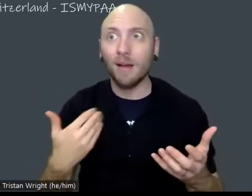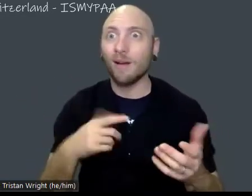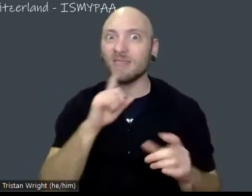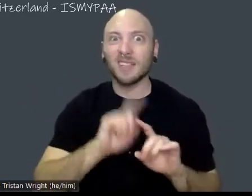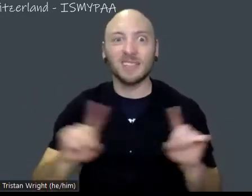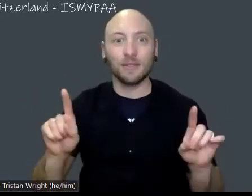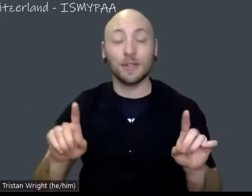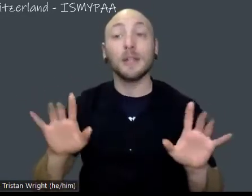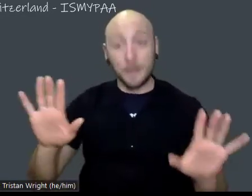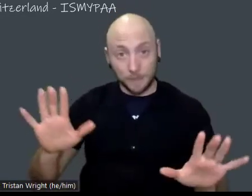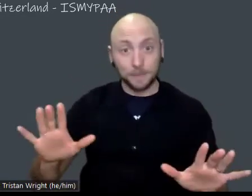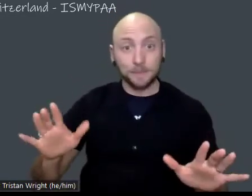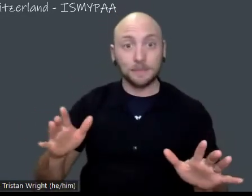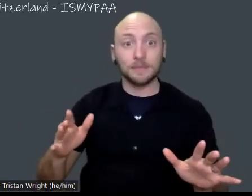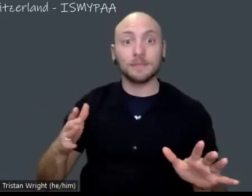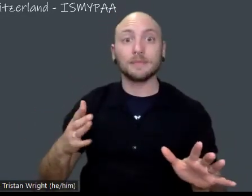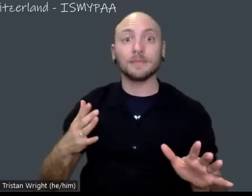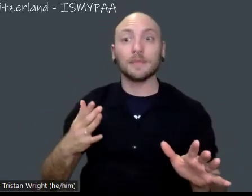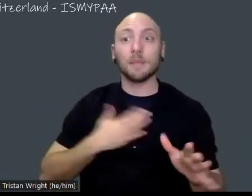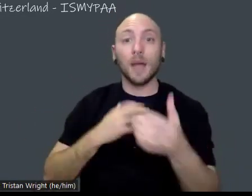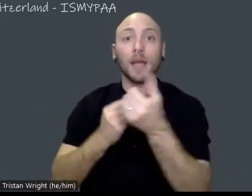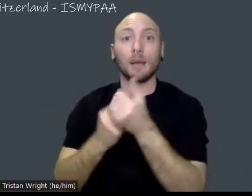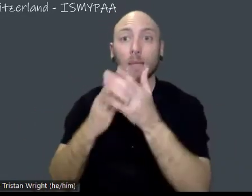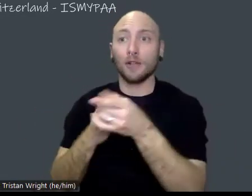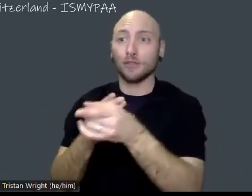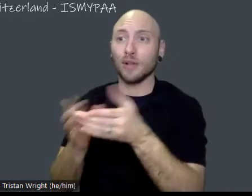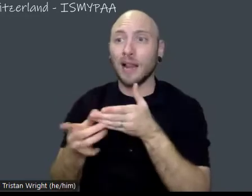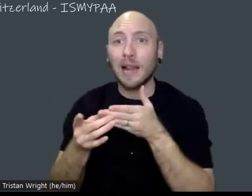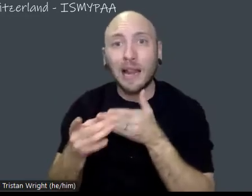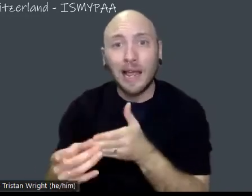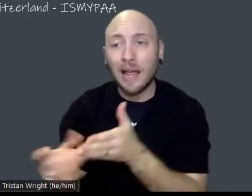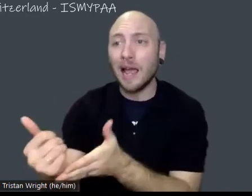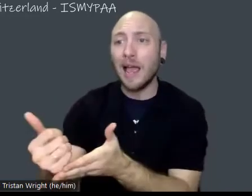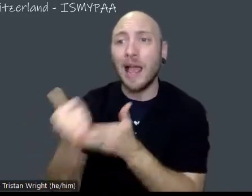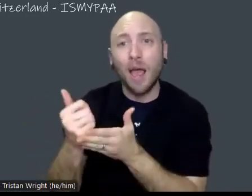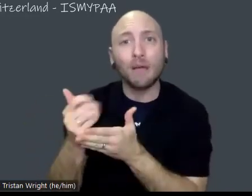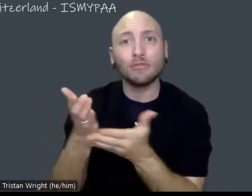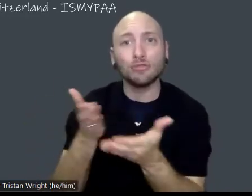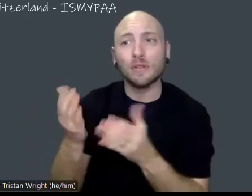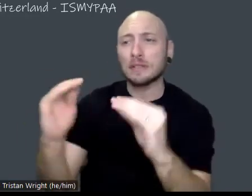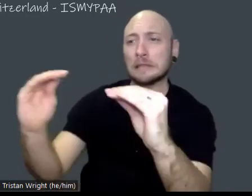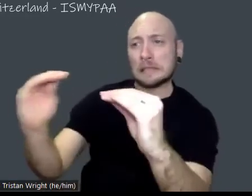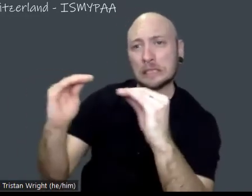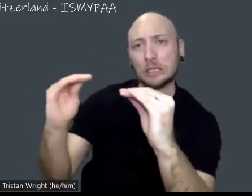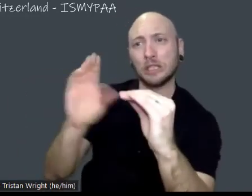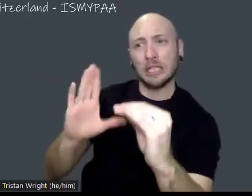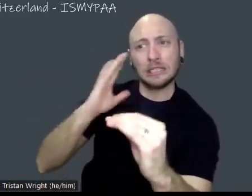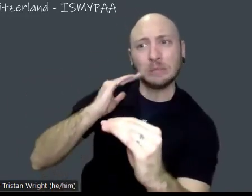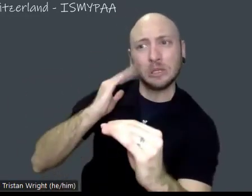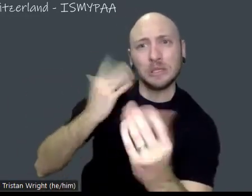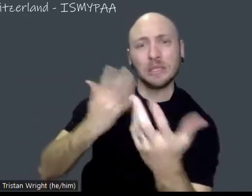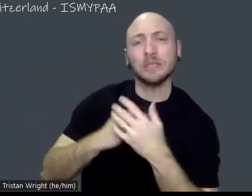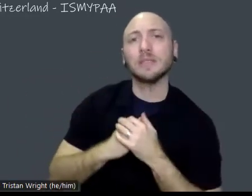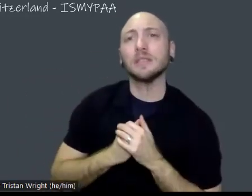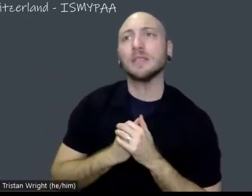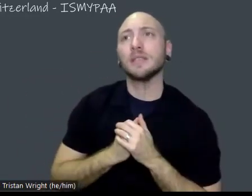have a sponsor who brings me through service, who teach me what he has learned before. And for